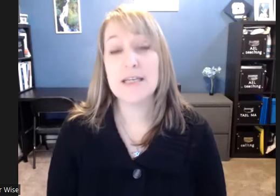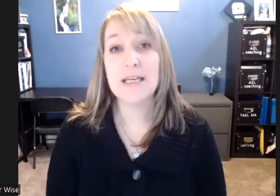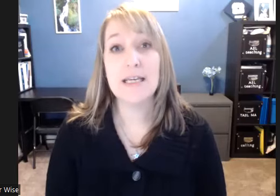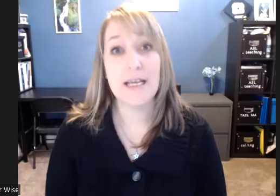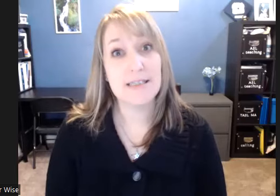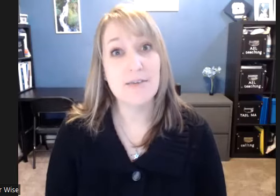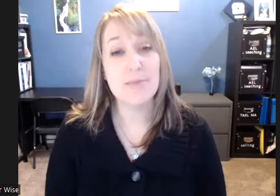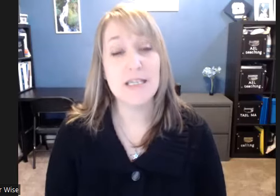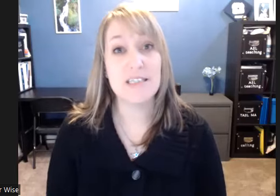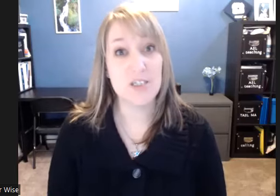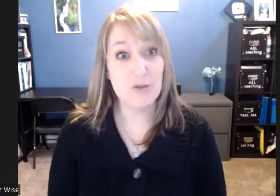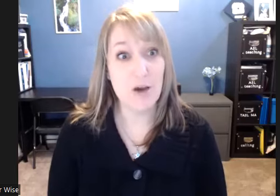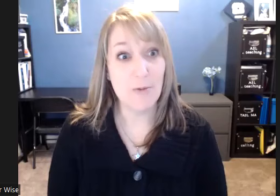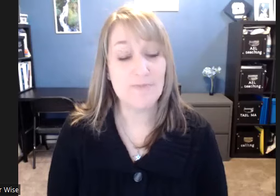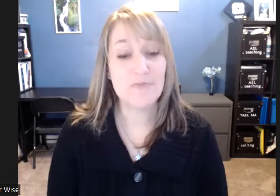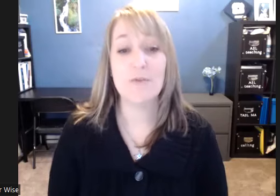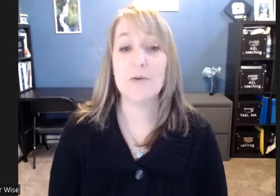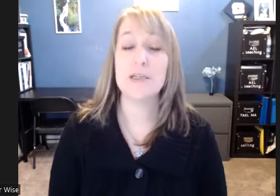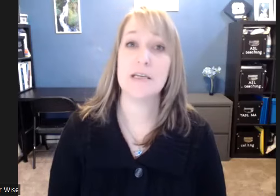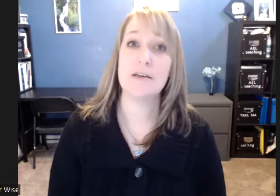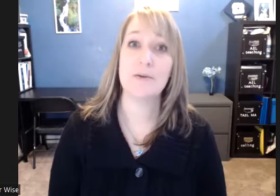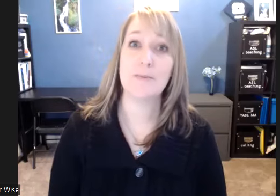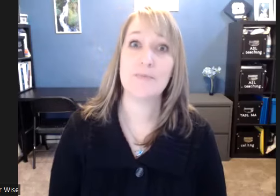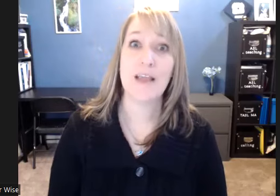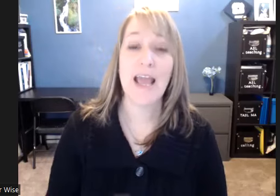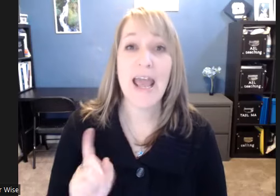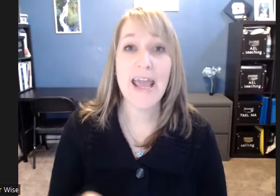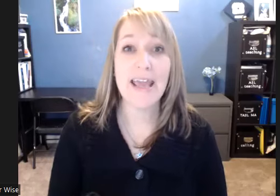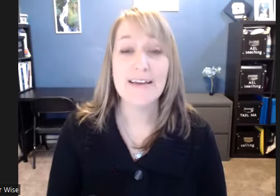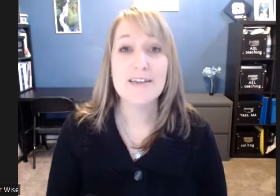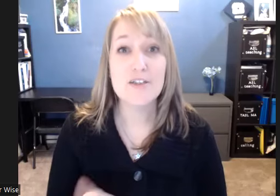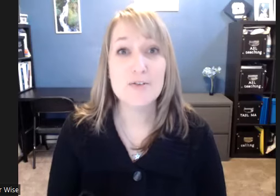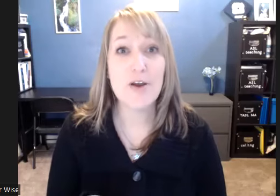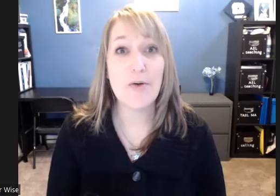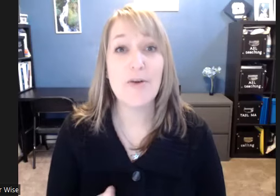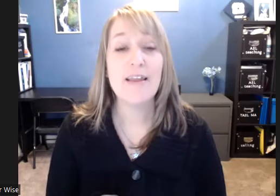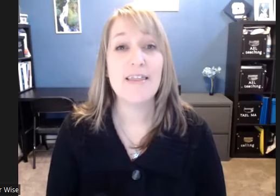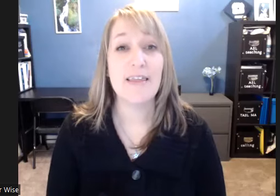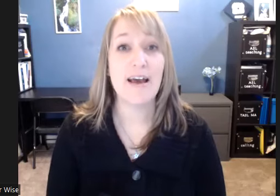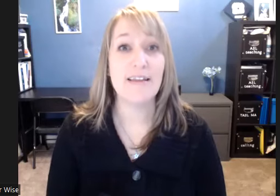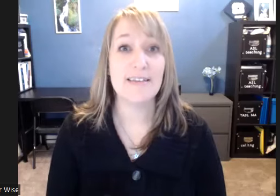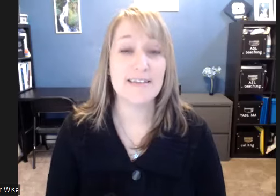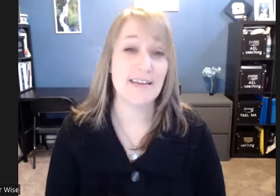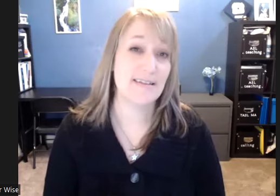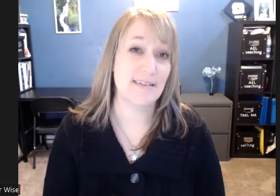actually in ASL means did you know? So if I want to tell you, hey, did you know that this is